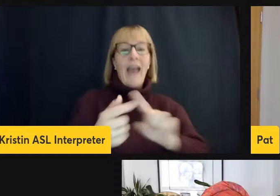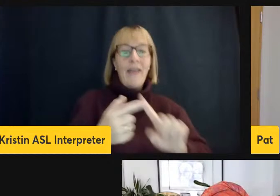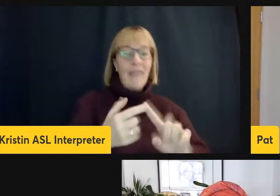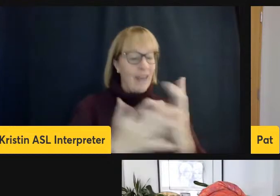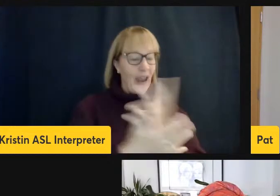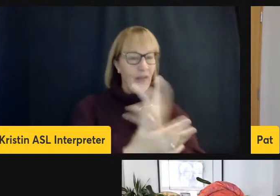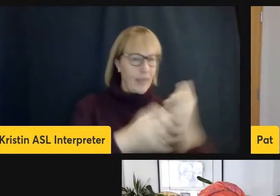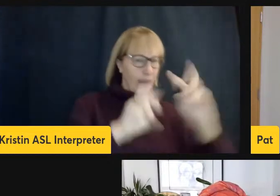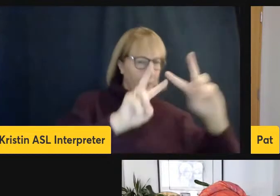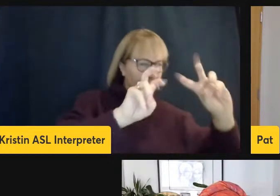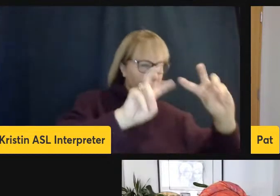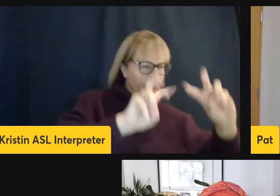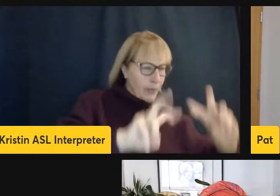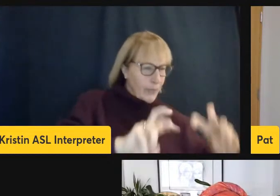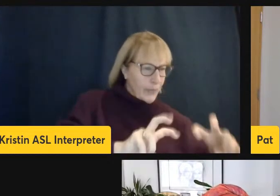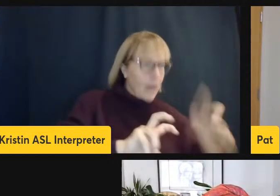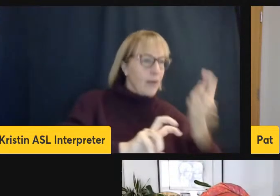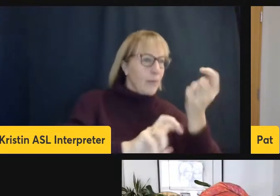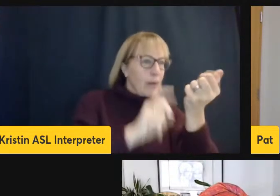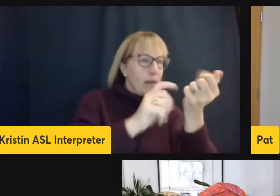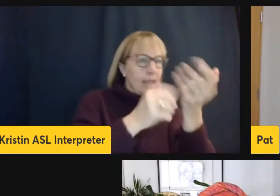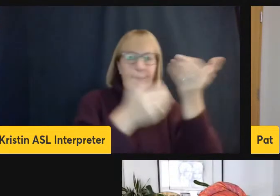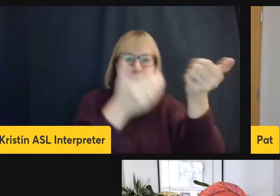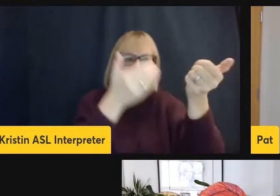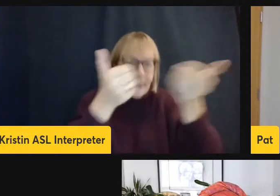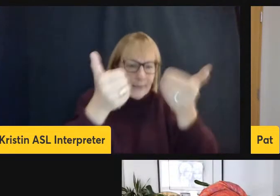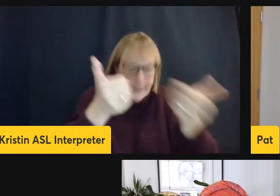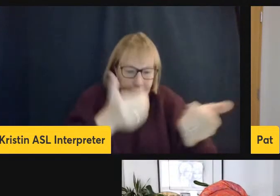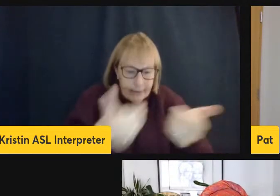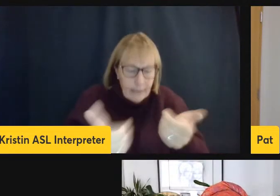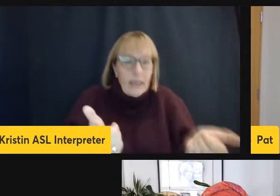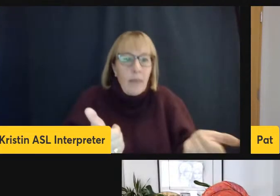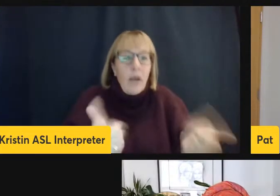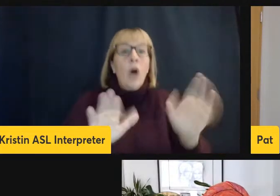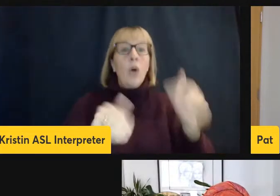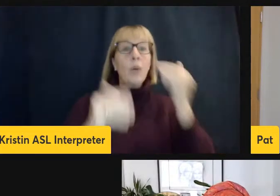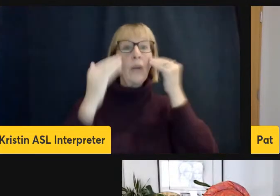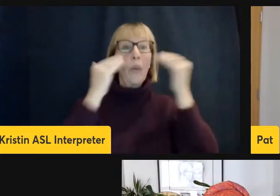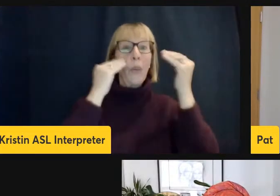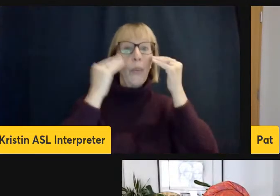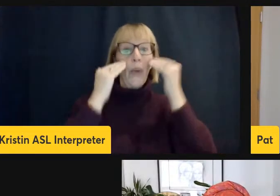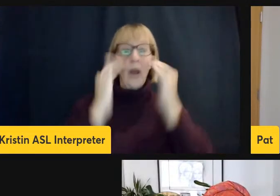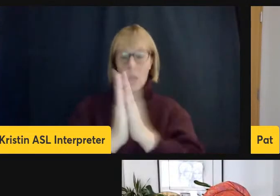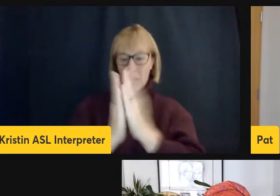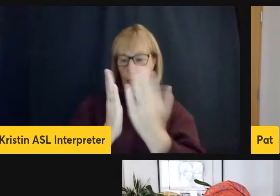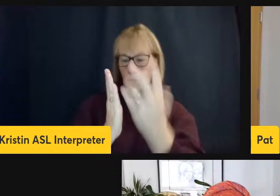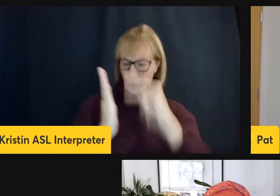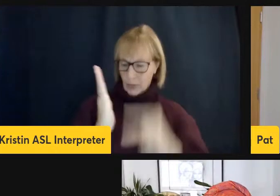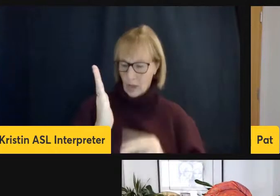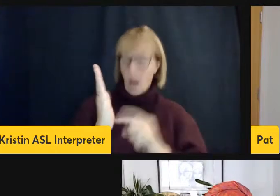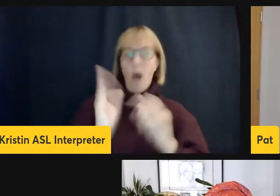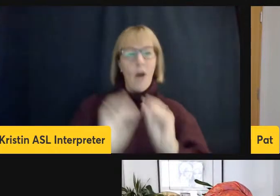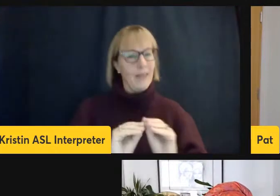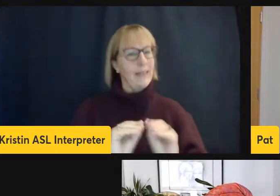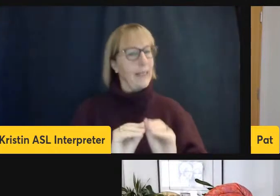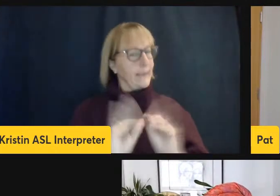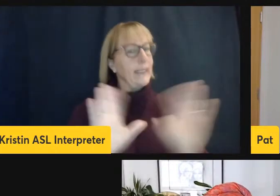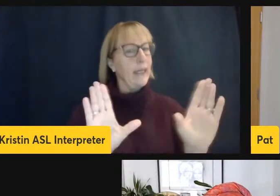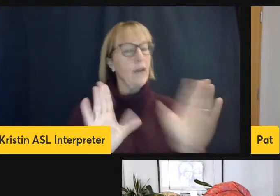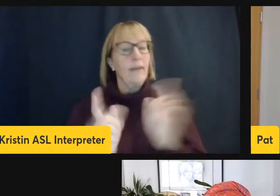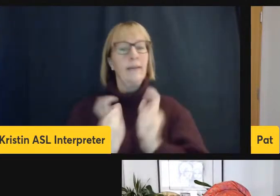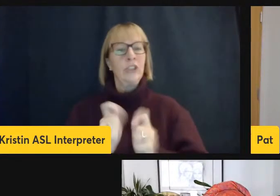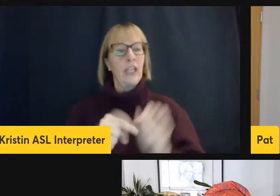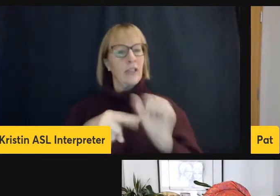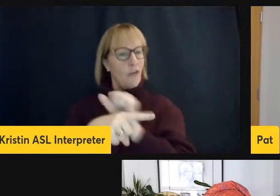carefully teased out and separated. And what we also know from the literature is that where there is a clear distinction and change of